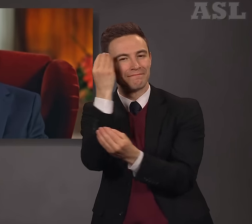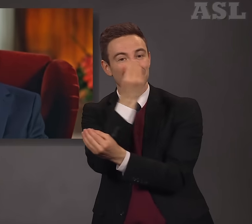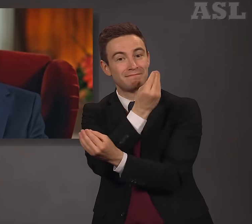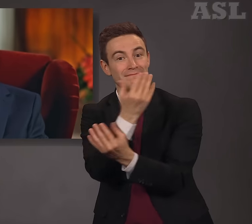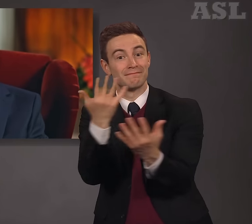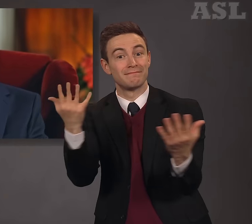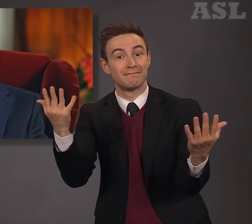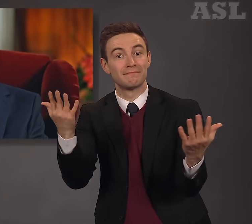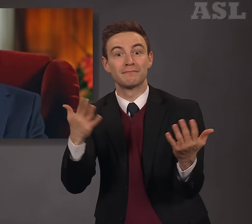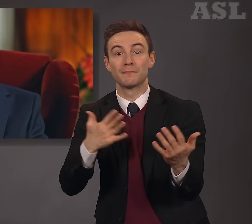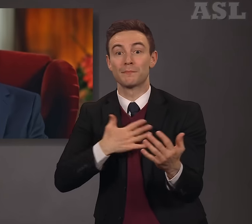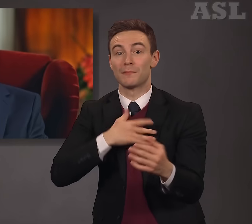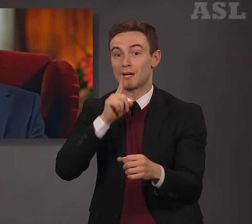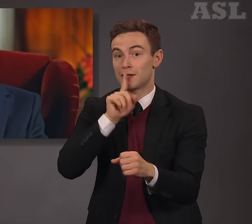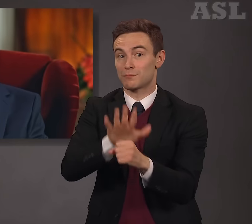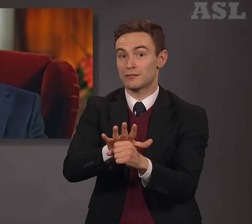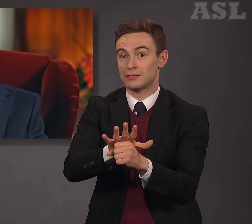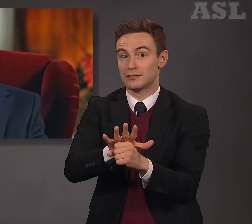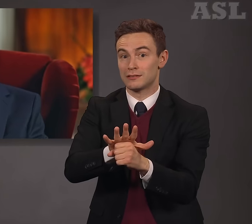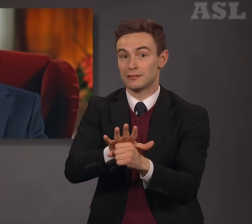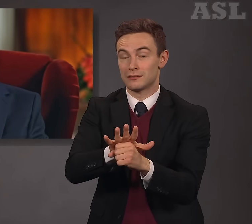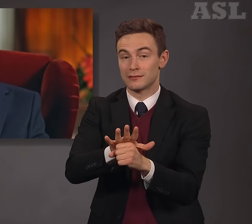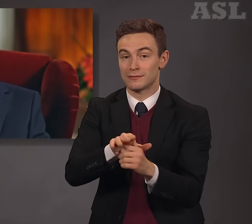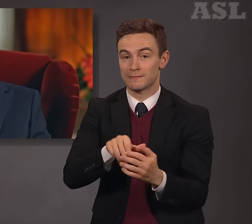here is my promise.